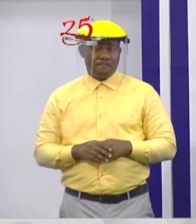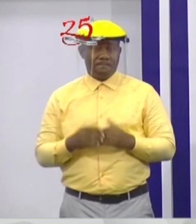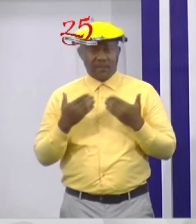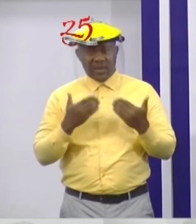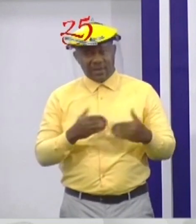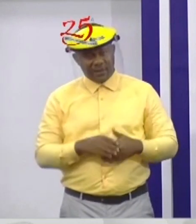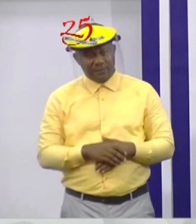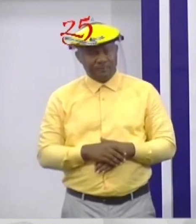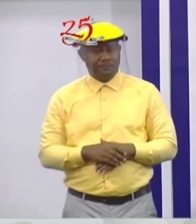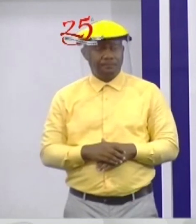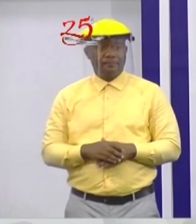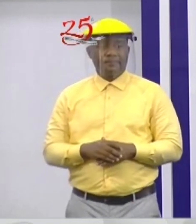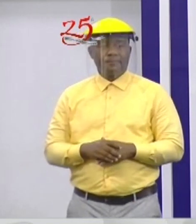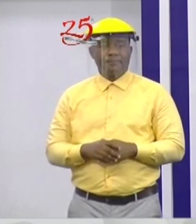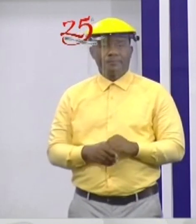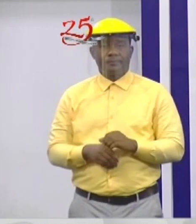much, Honorable Minister.